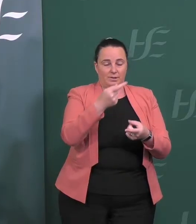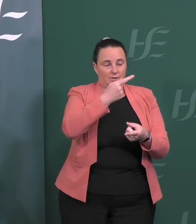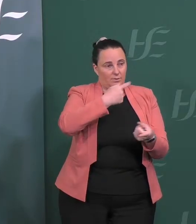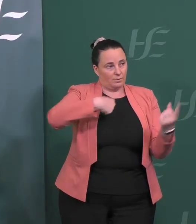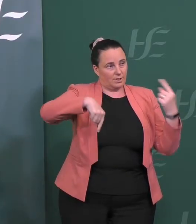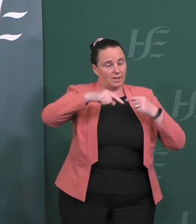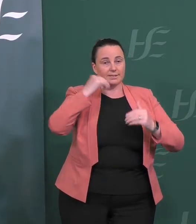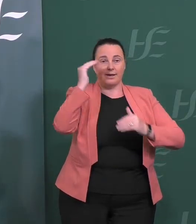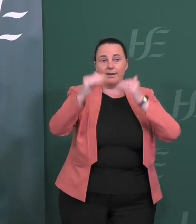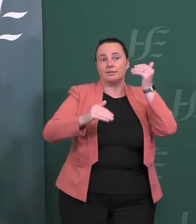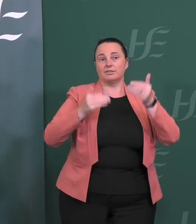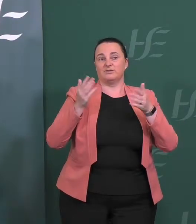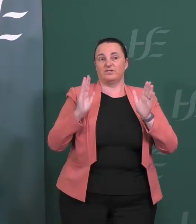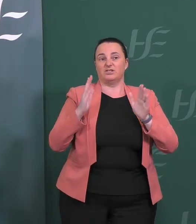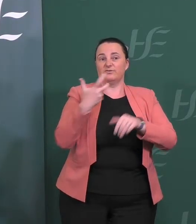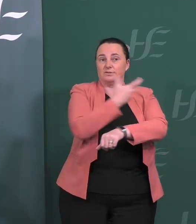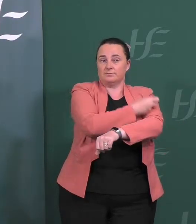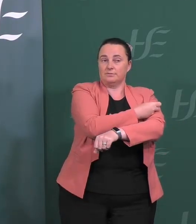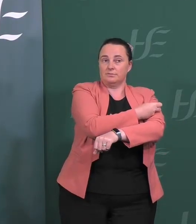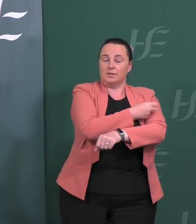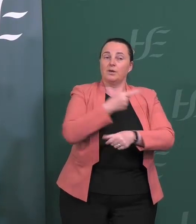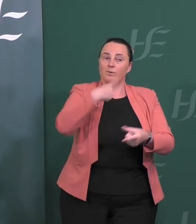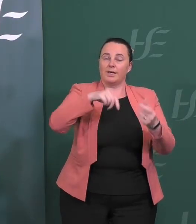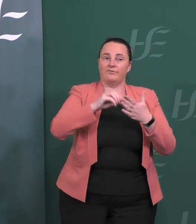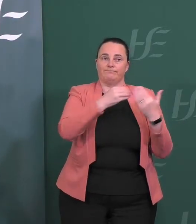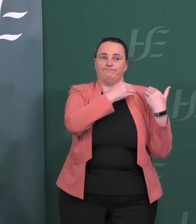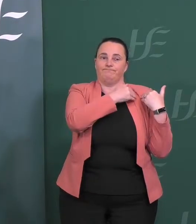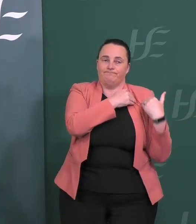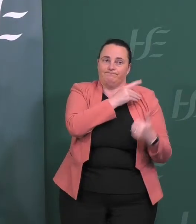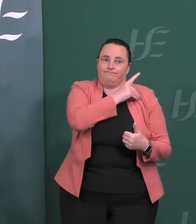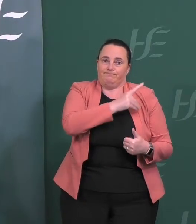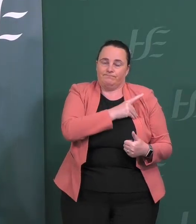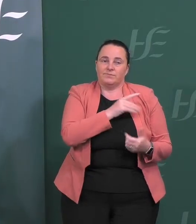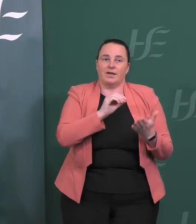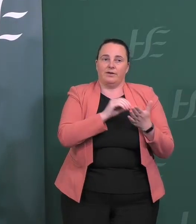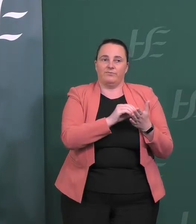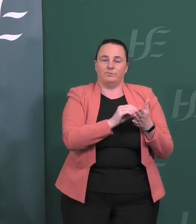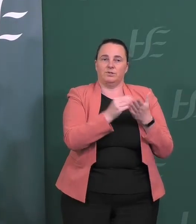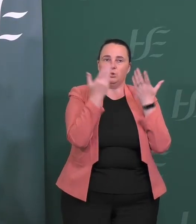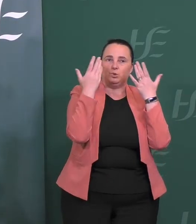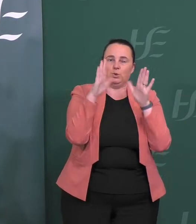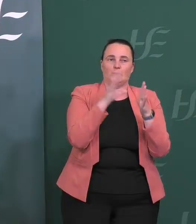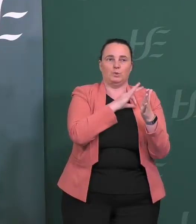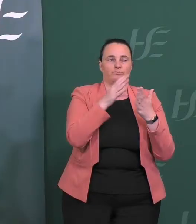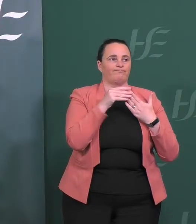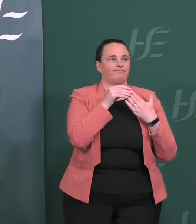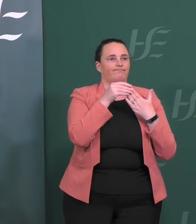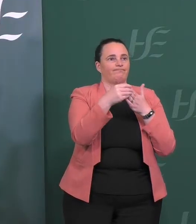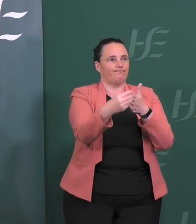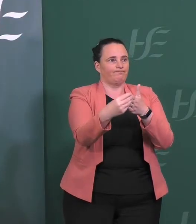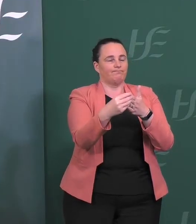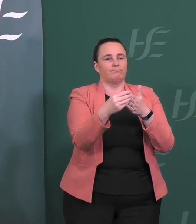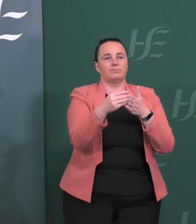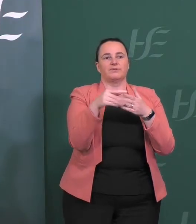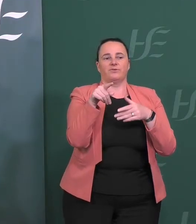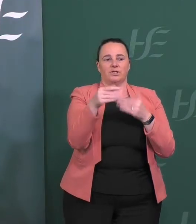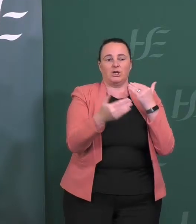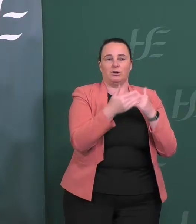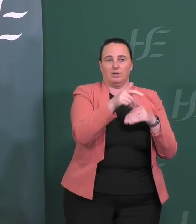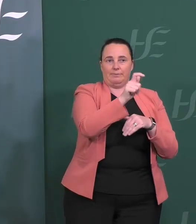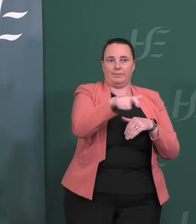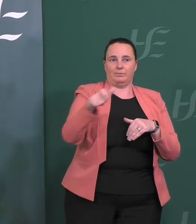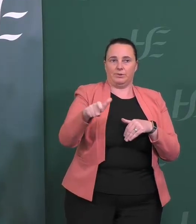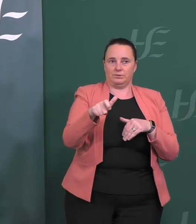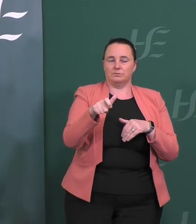who have been vaccinated, we do all have an obligation to be ambassadors for the younger people who have not been vaccinated to